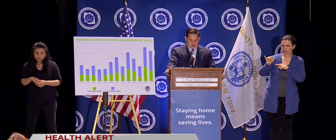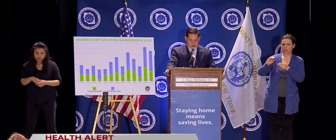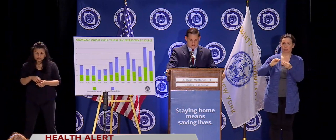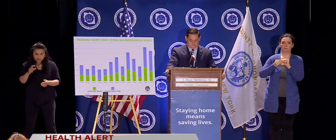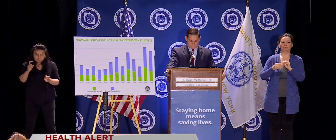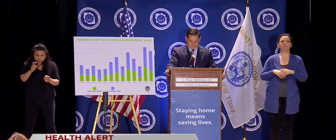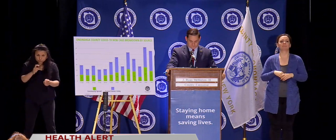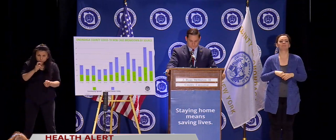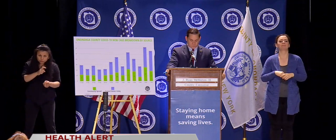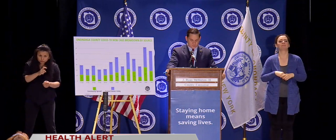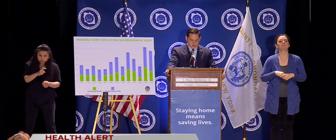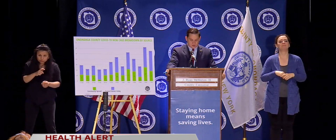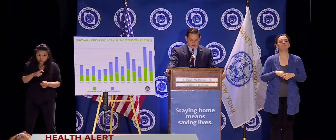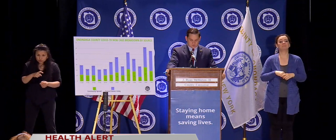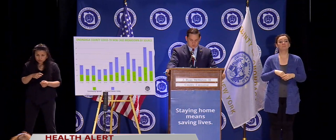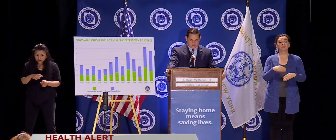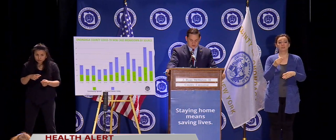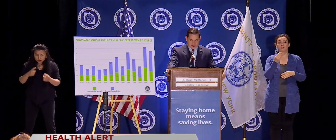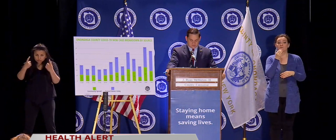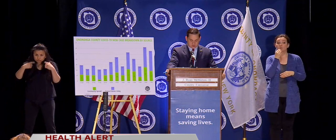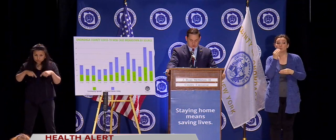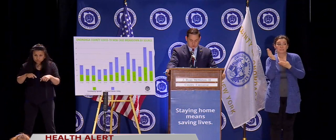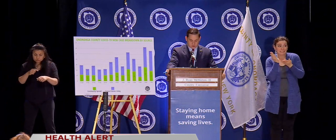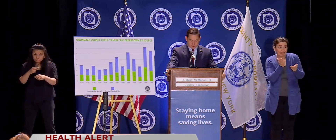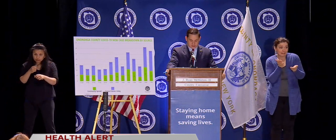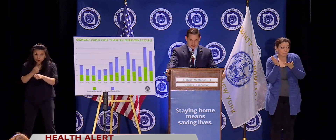nutrition hotline,